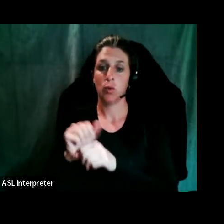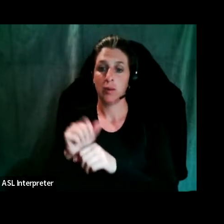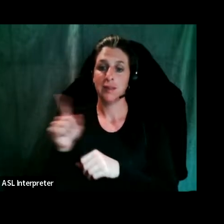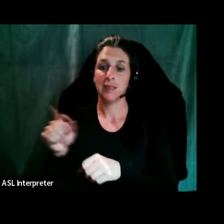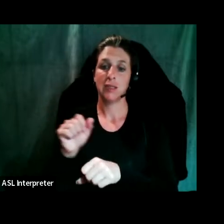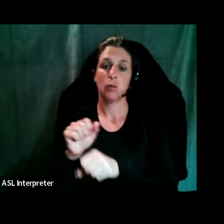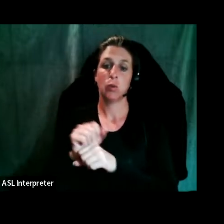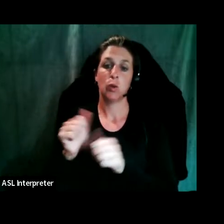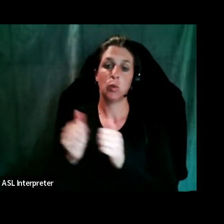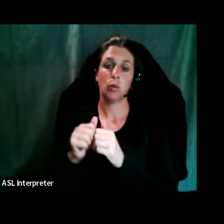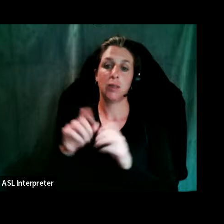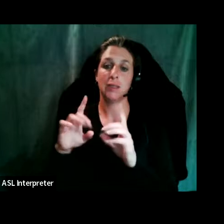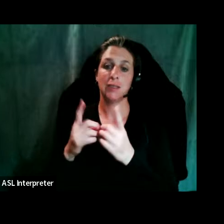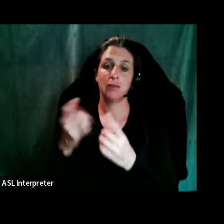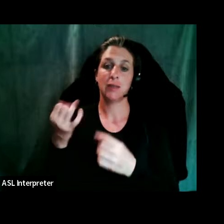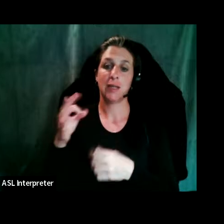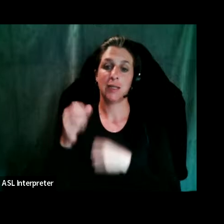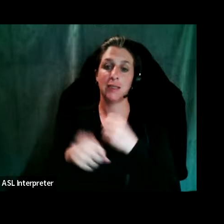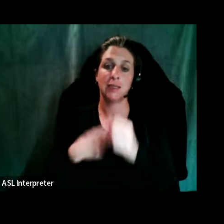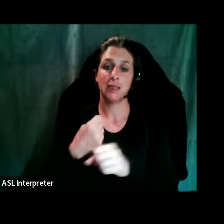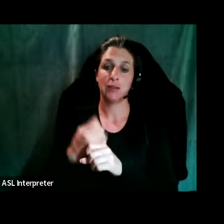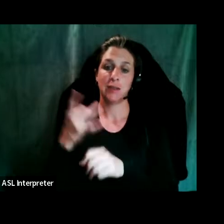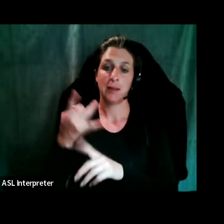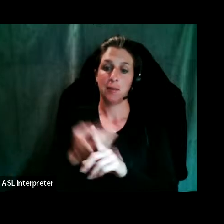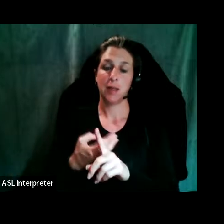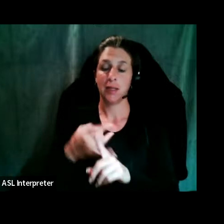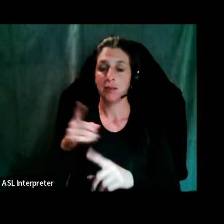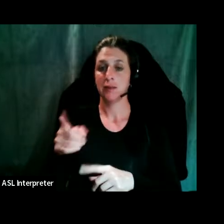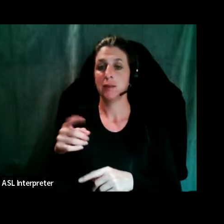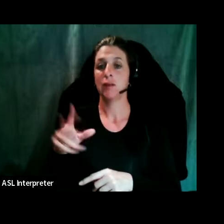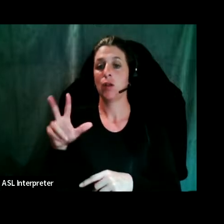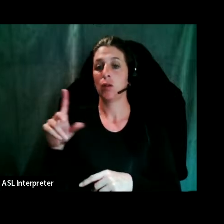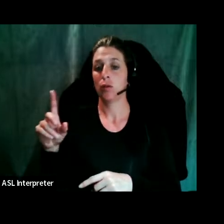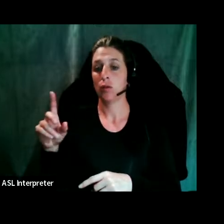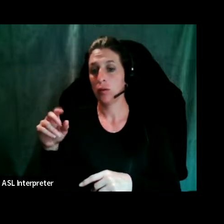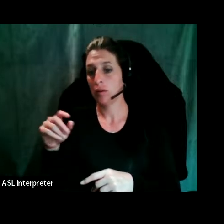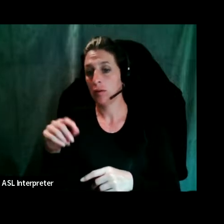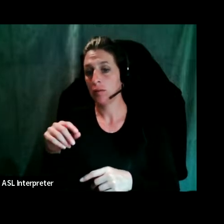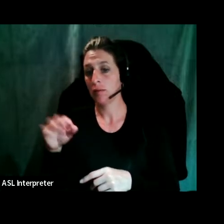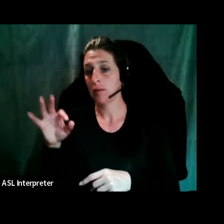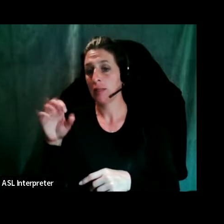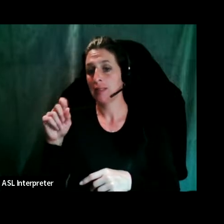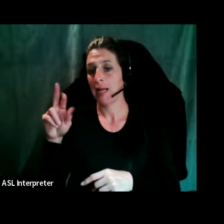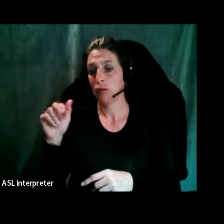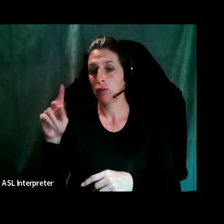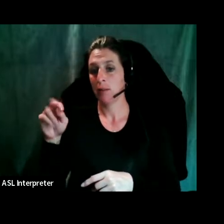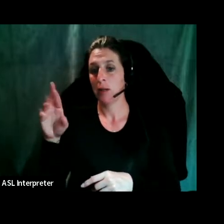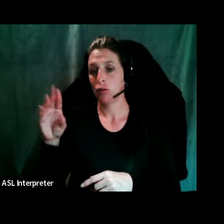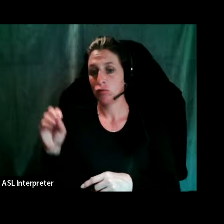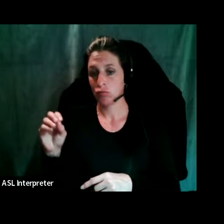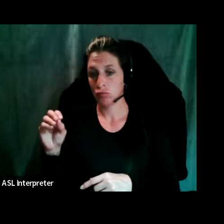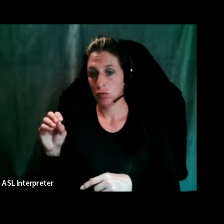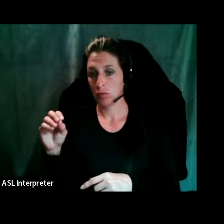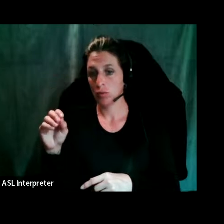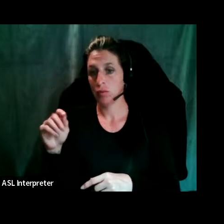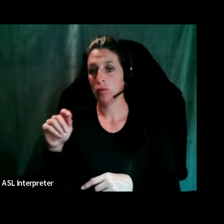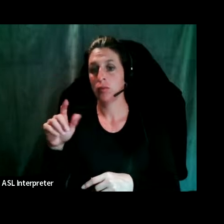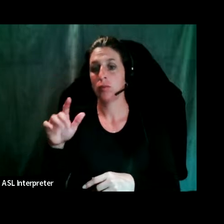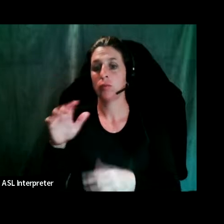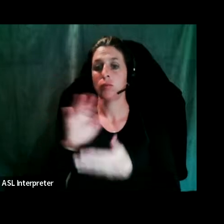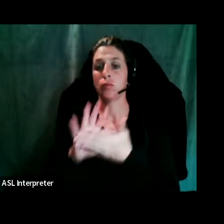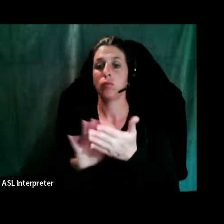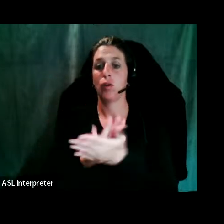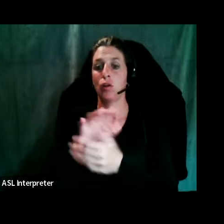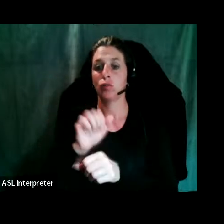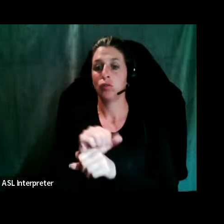and 8 months. Wow. Sandra Murtaugh, college career and financial aid advisor at Mills High School, effective June 6th, and she's